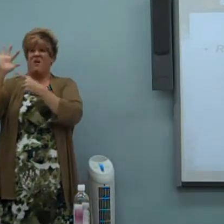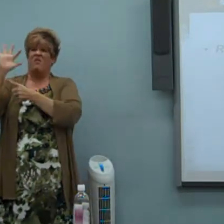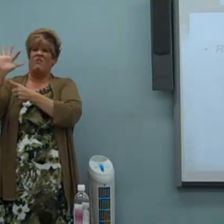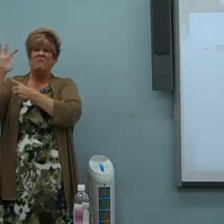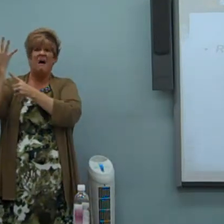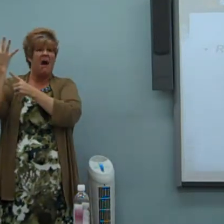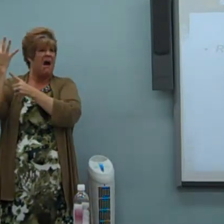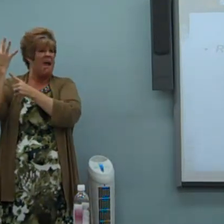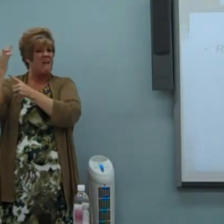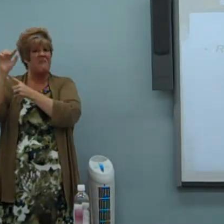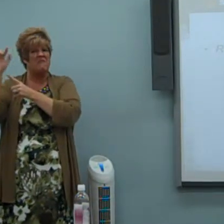years.